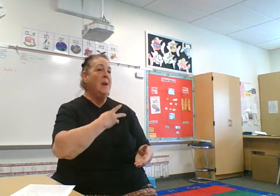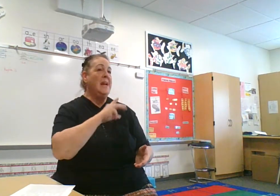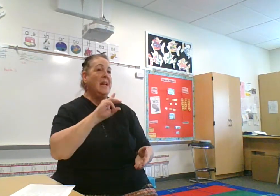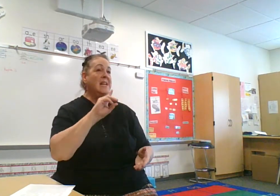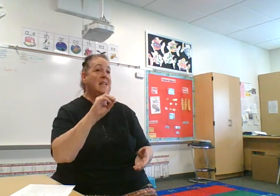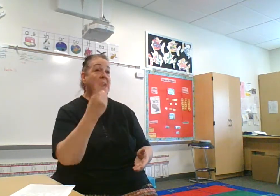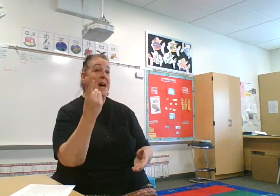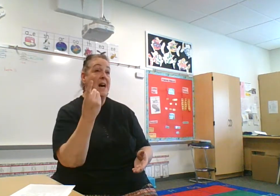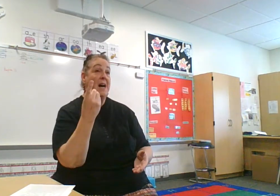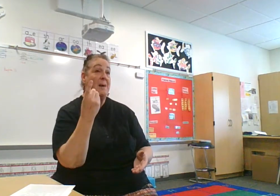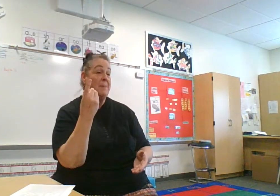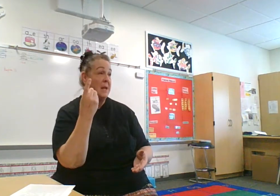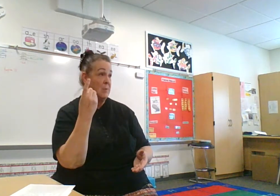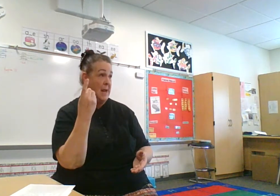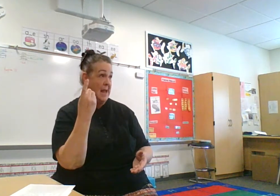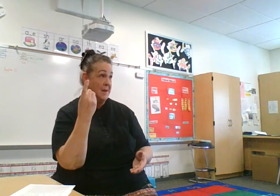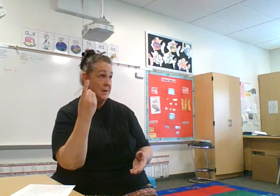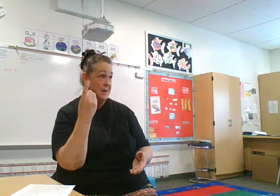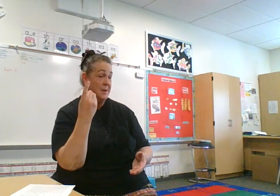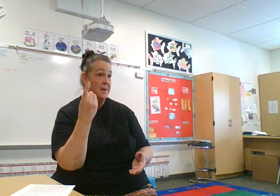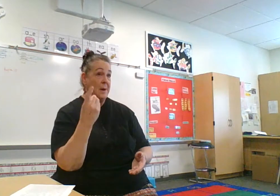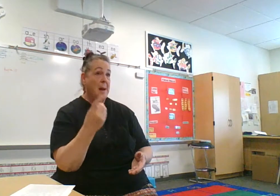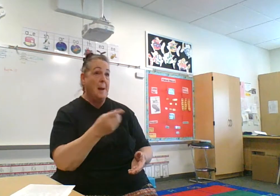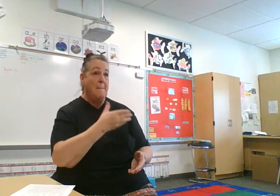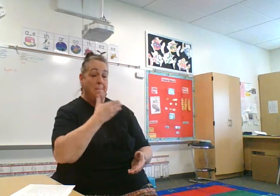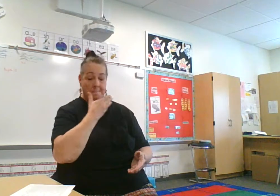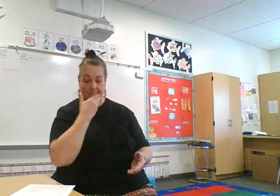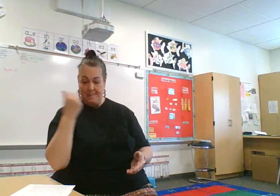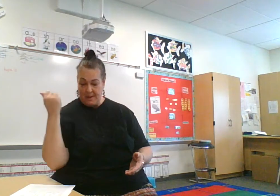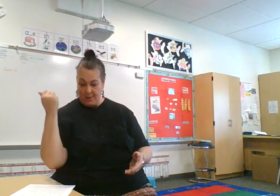we'd, meaning we had, better